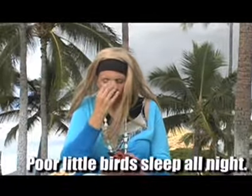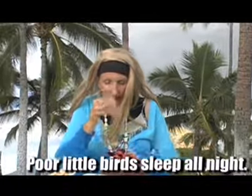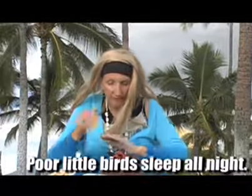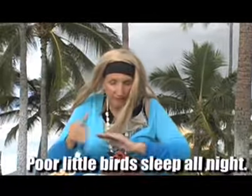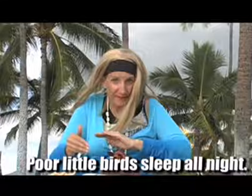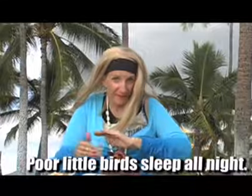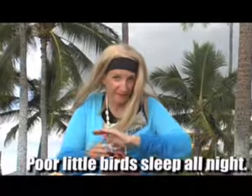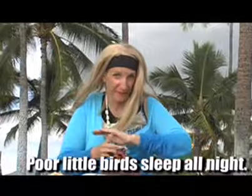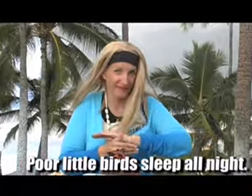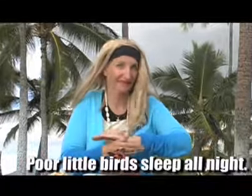night.